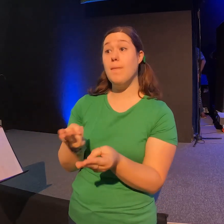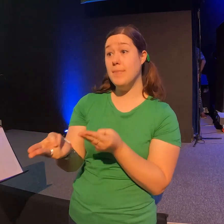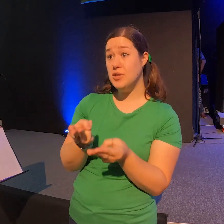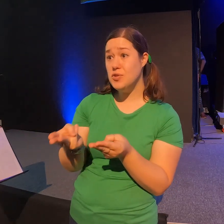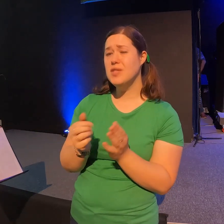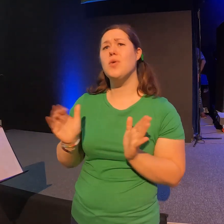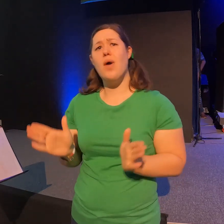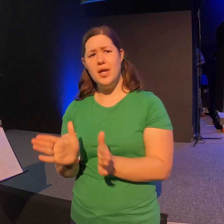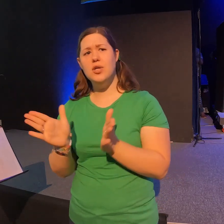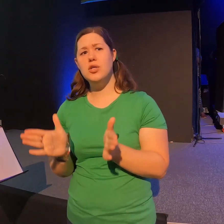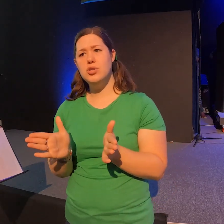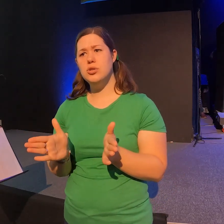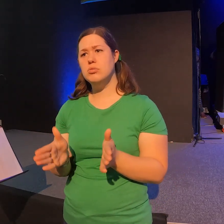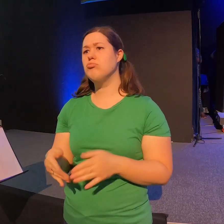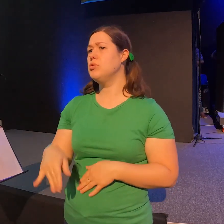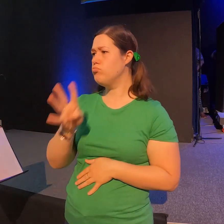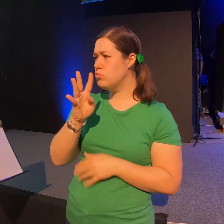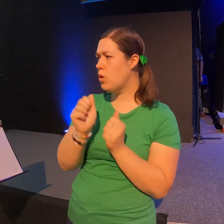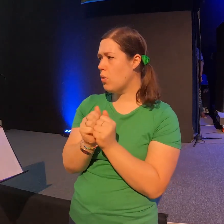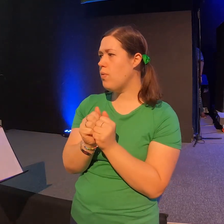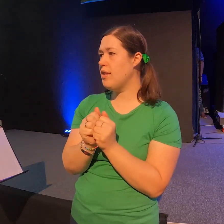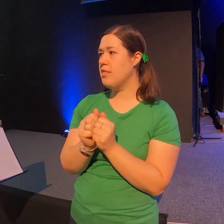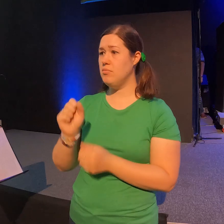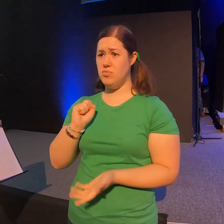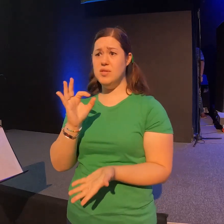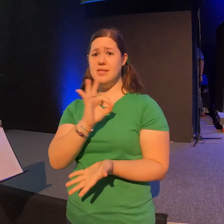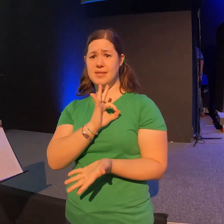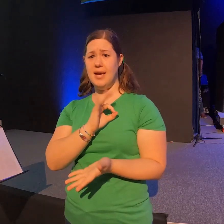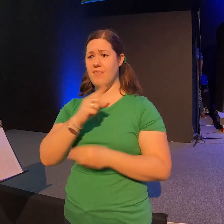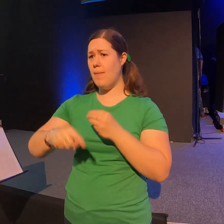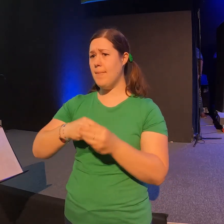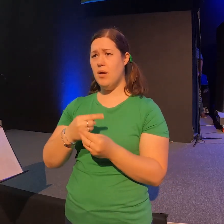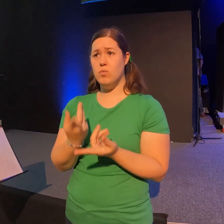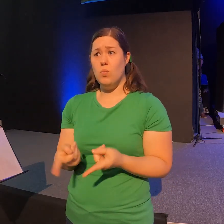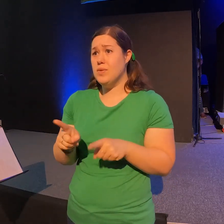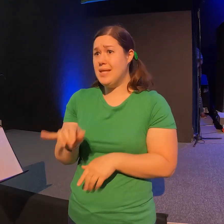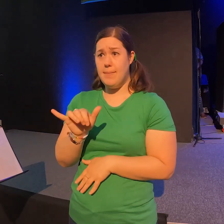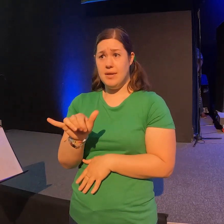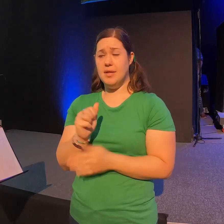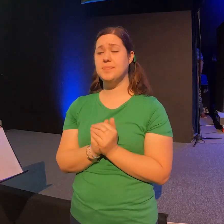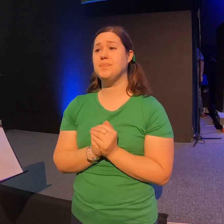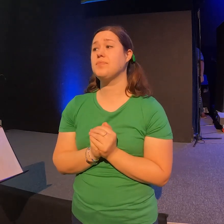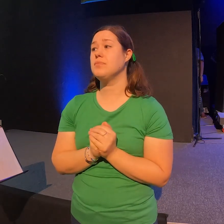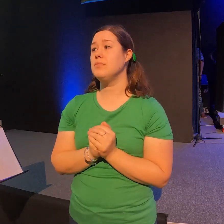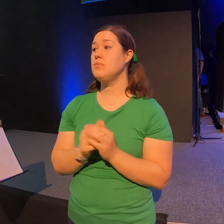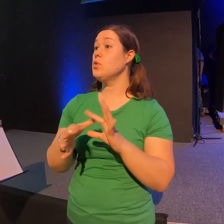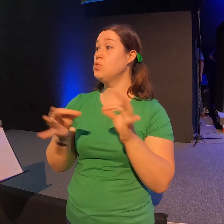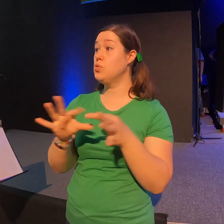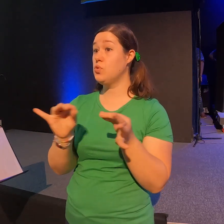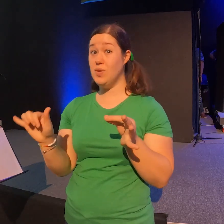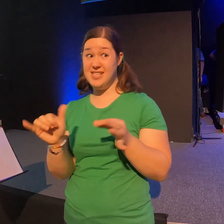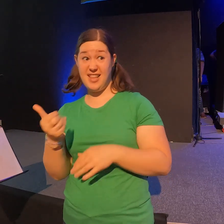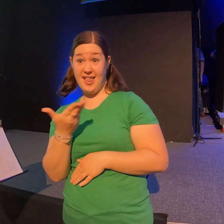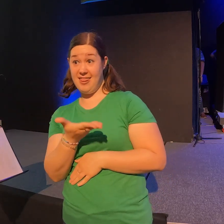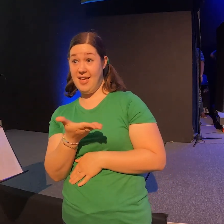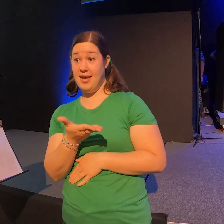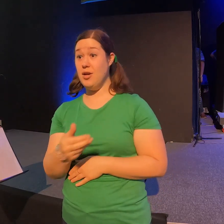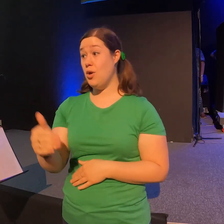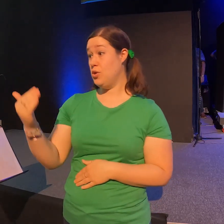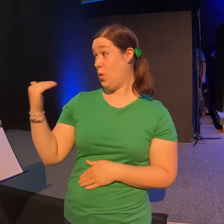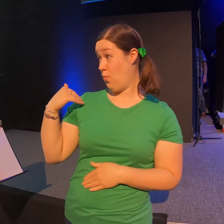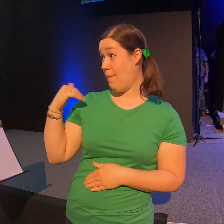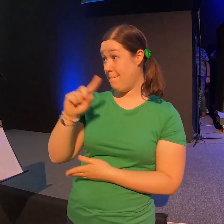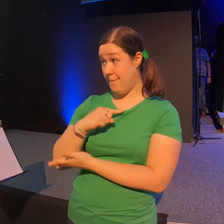is going on. But as we continue to be connected, we thank you for your generosity. And it's stories like that that remind us that we are leading to